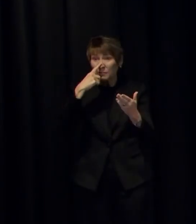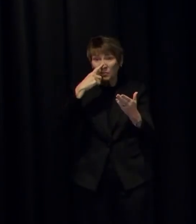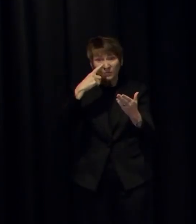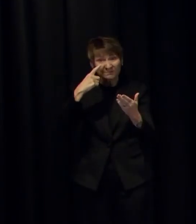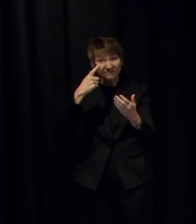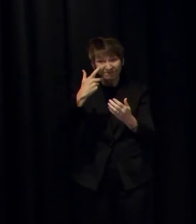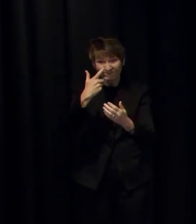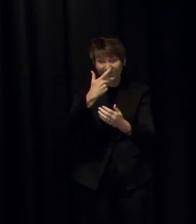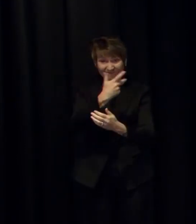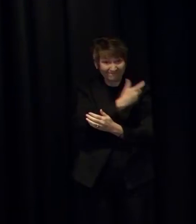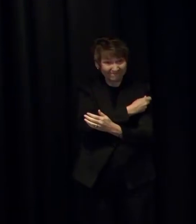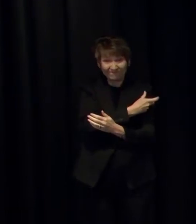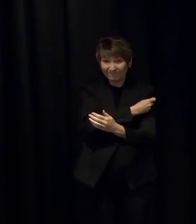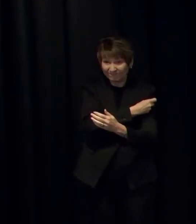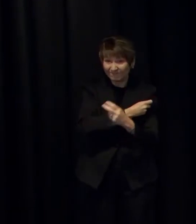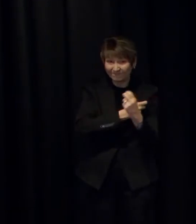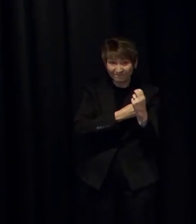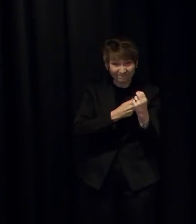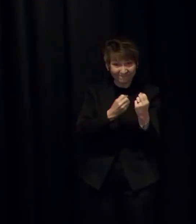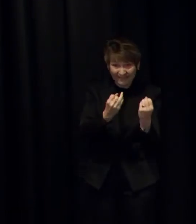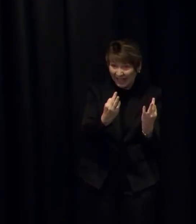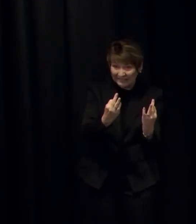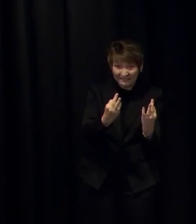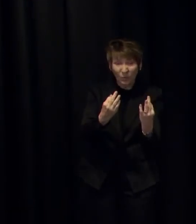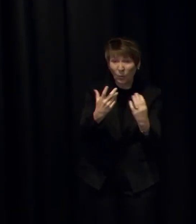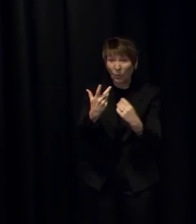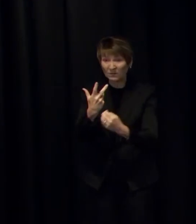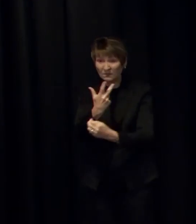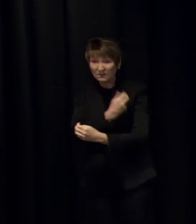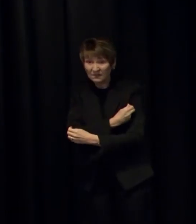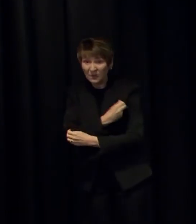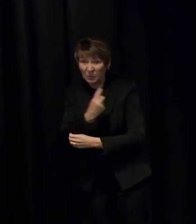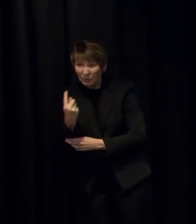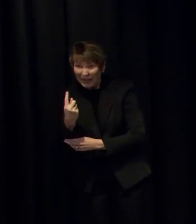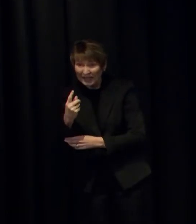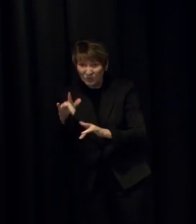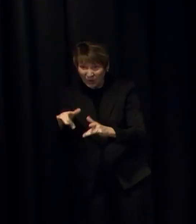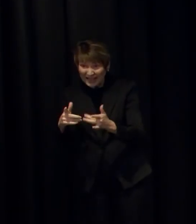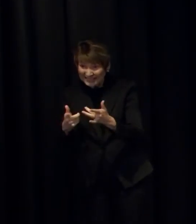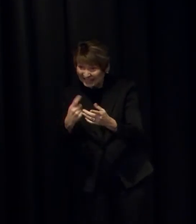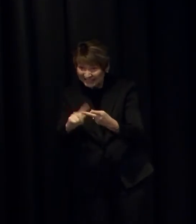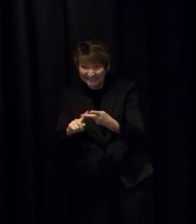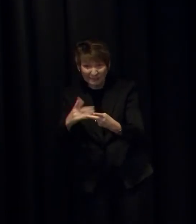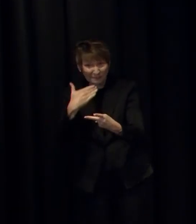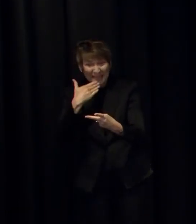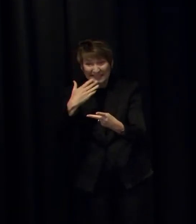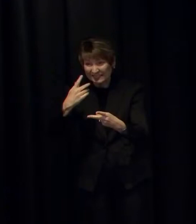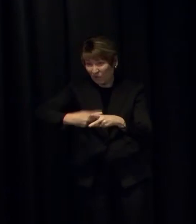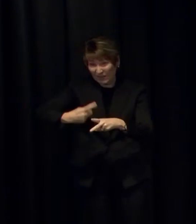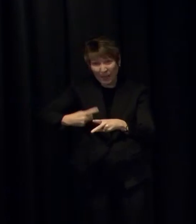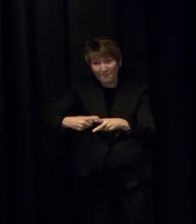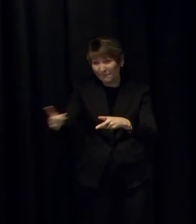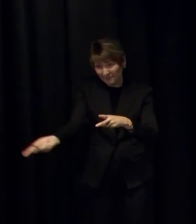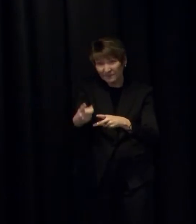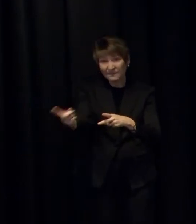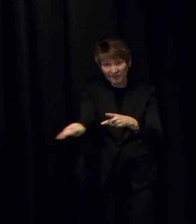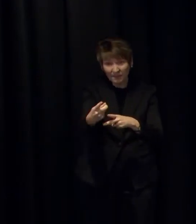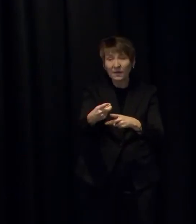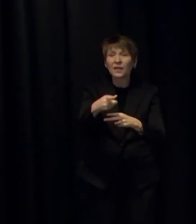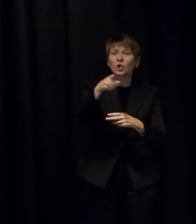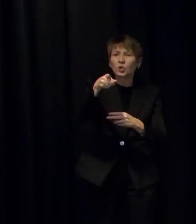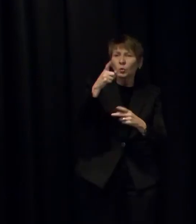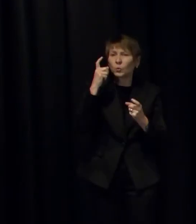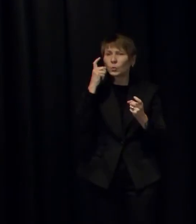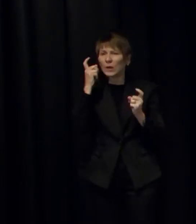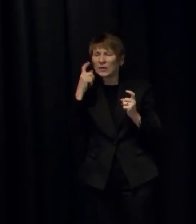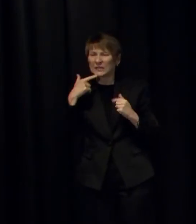fully vaccinated that I'm still concerned for. If you've got those concerns, please speak to your GP. Please speak to